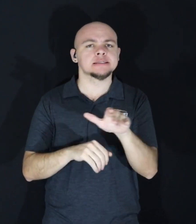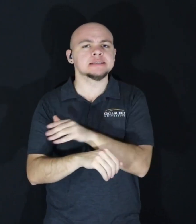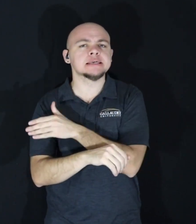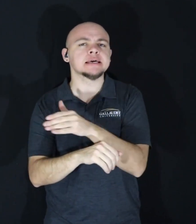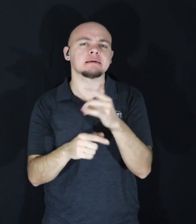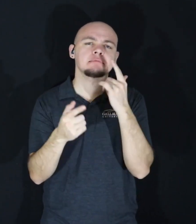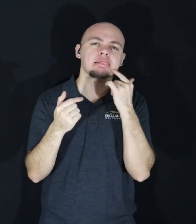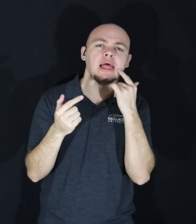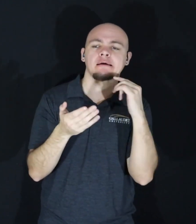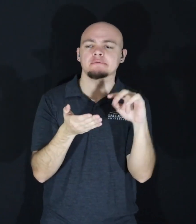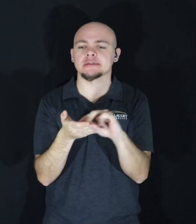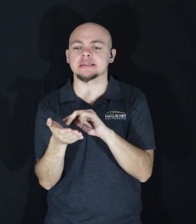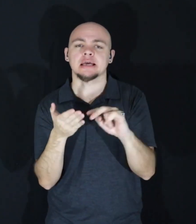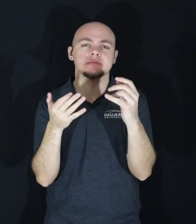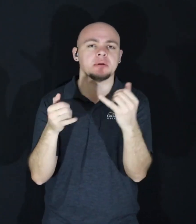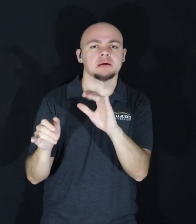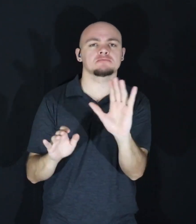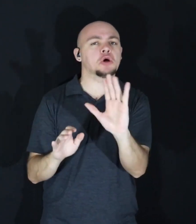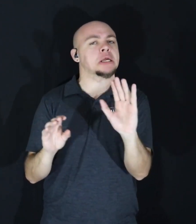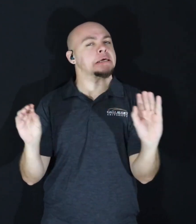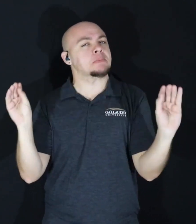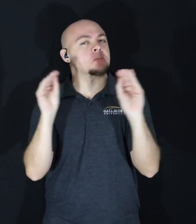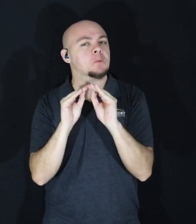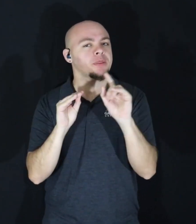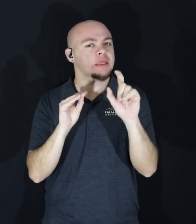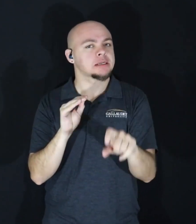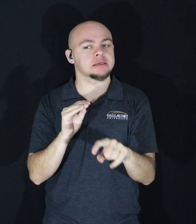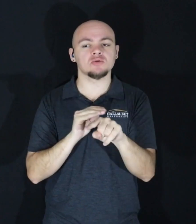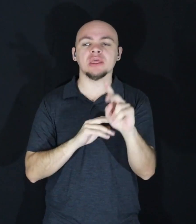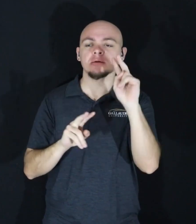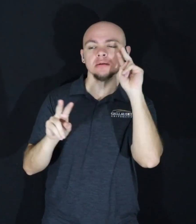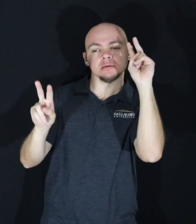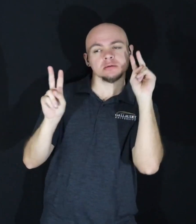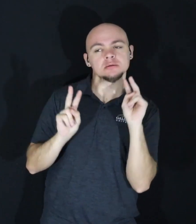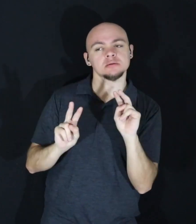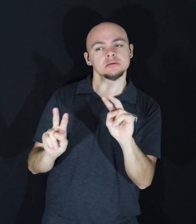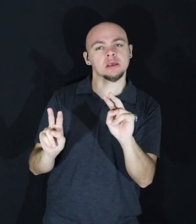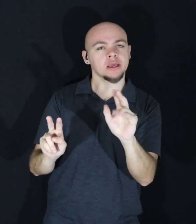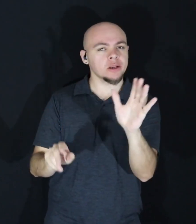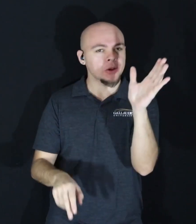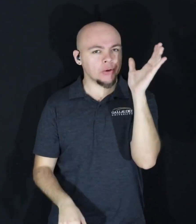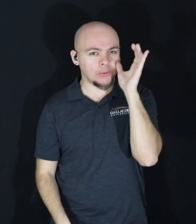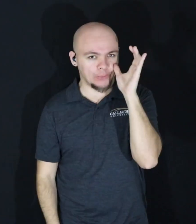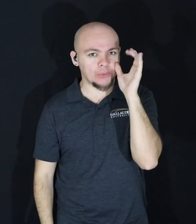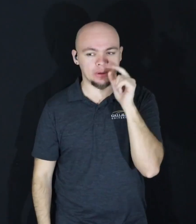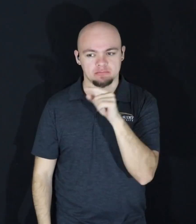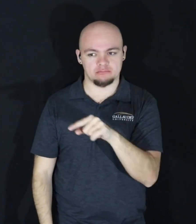or dance or play. They need a place where they can be seen and heard.